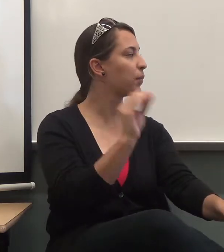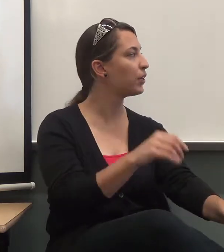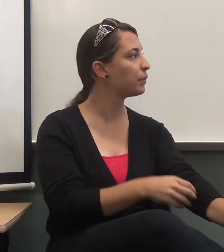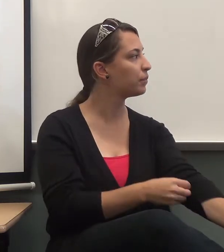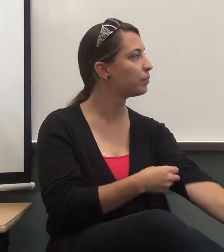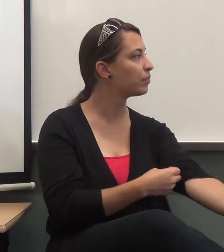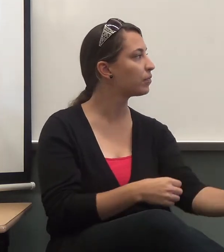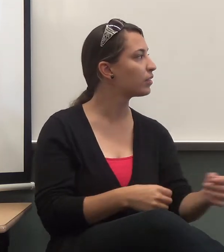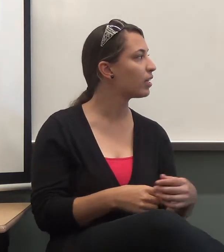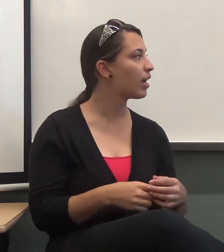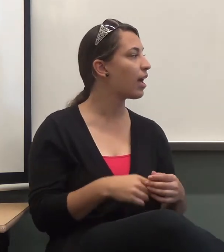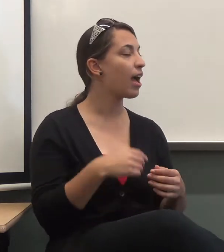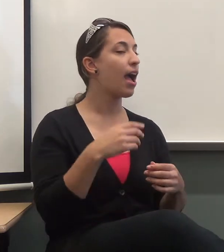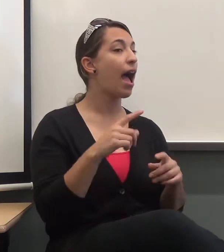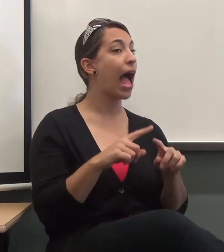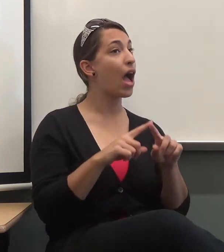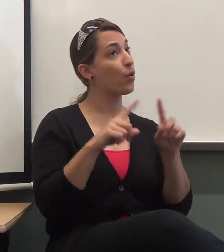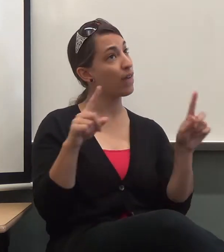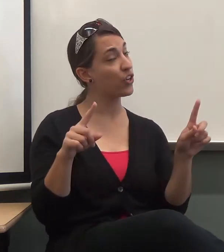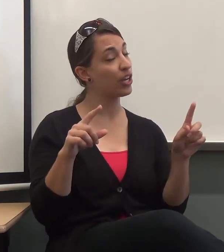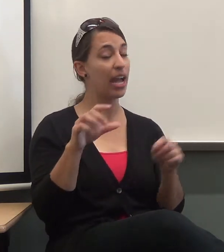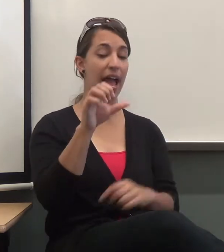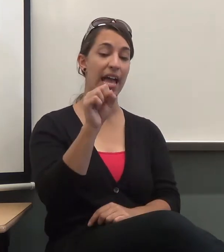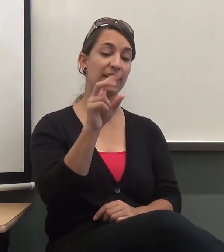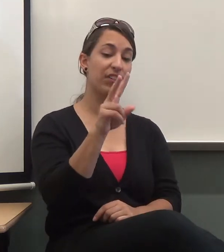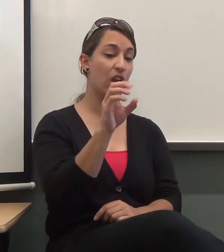however, SVO, SVO?